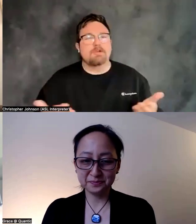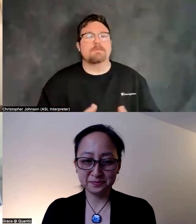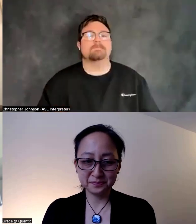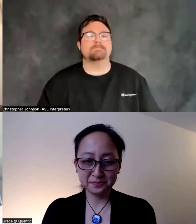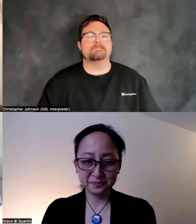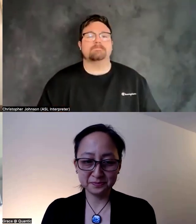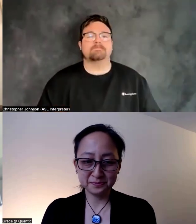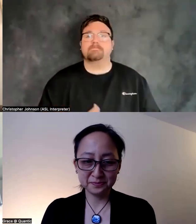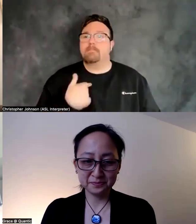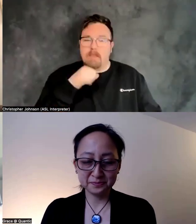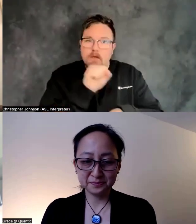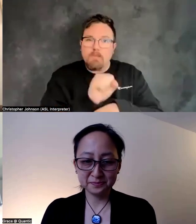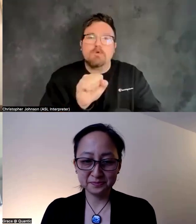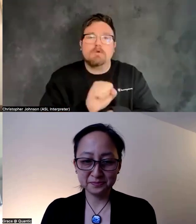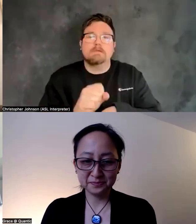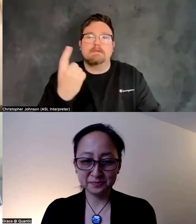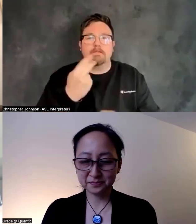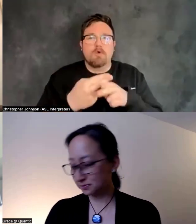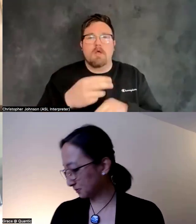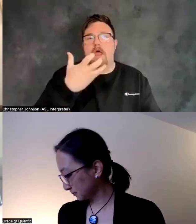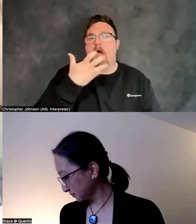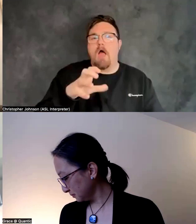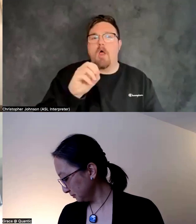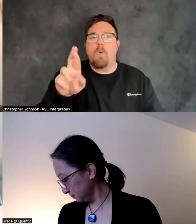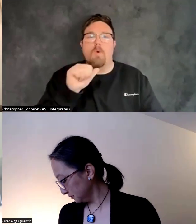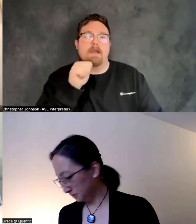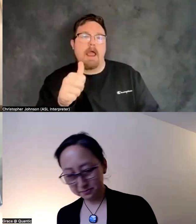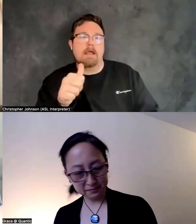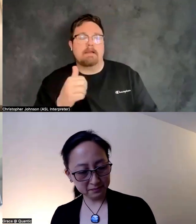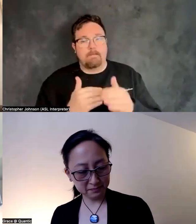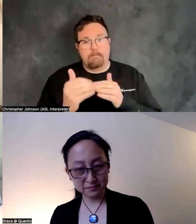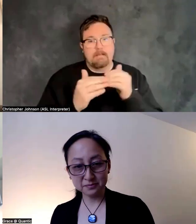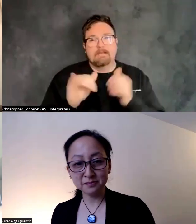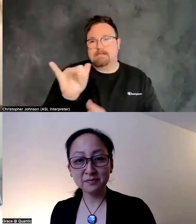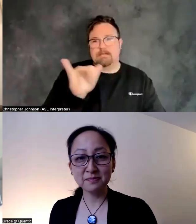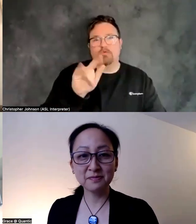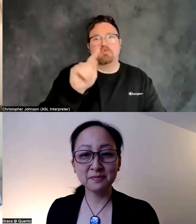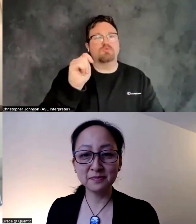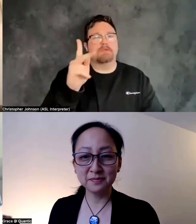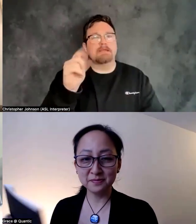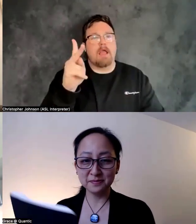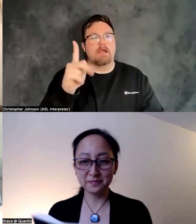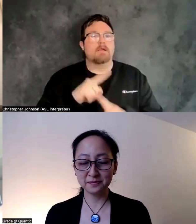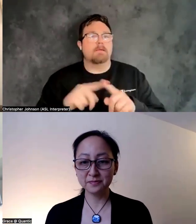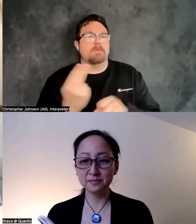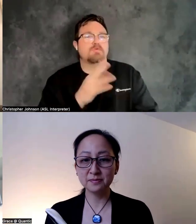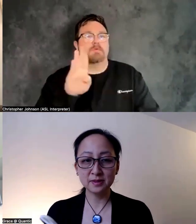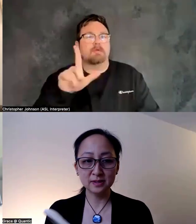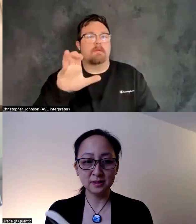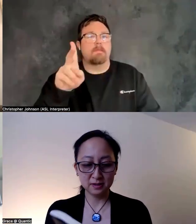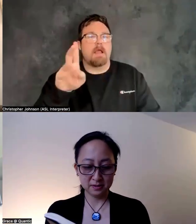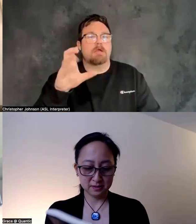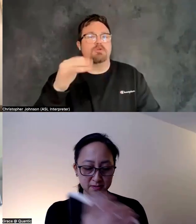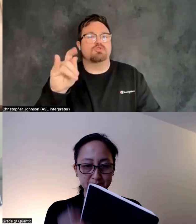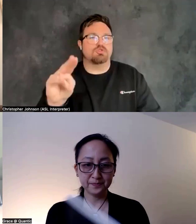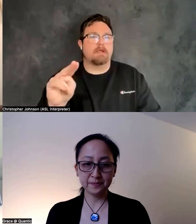I am working on something called Hot or Not. We are building something very similar to TikTok, but on blockchain. And where